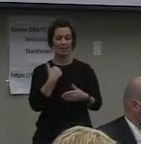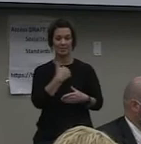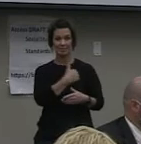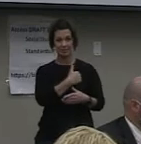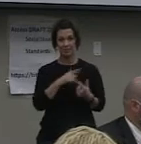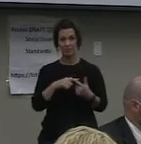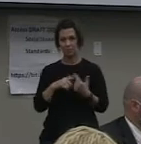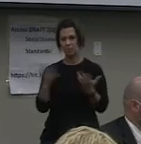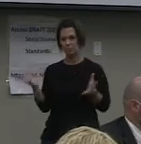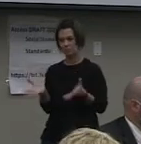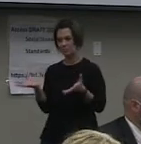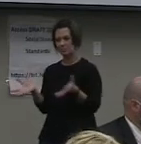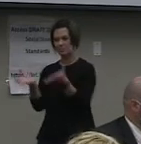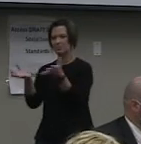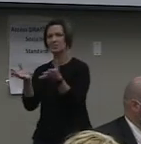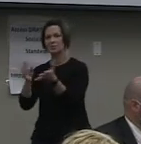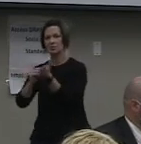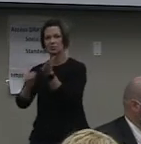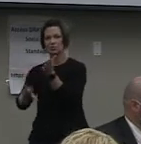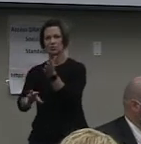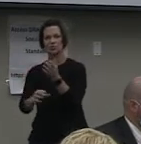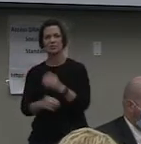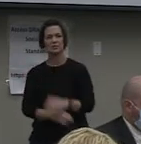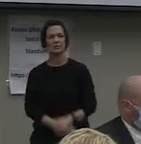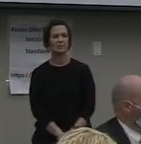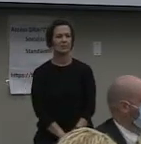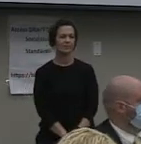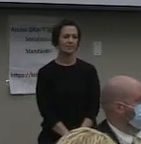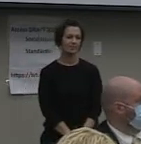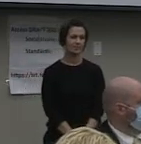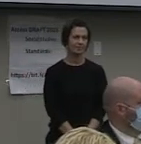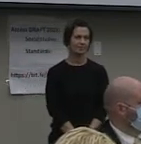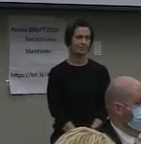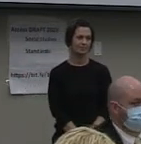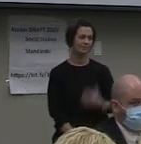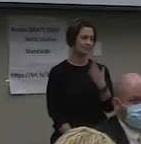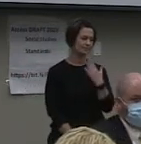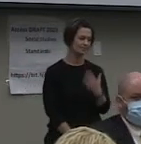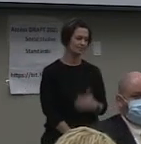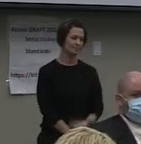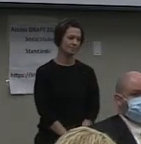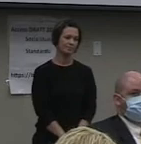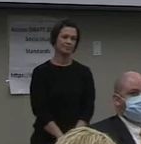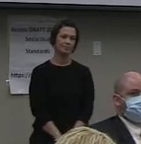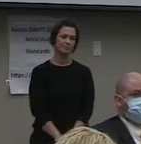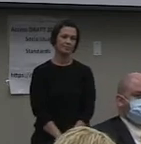forward and our educators forward. Thank you. Thank you.